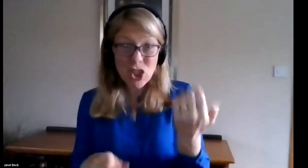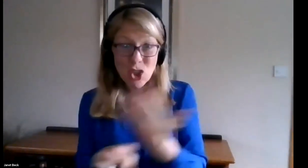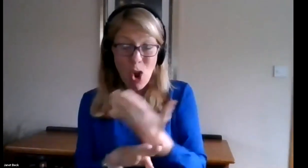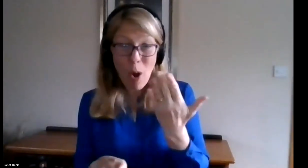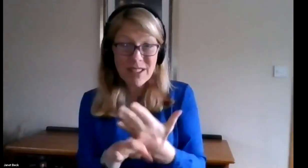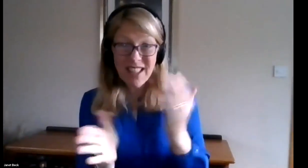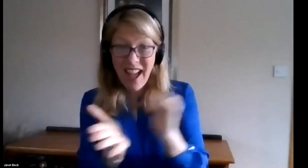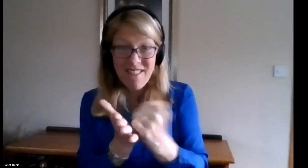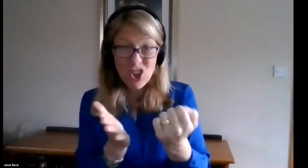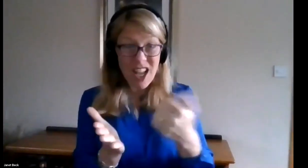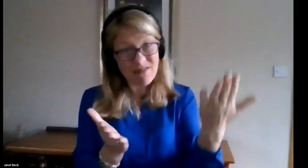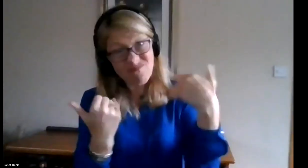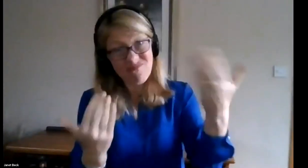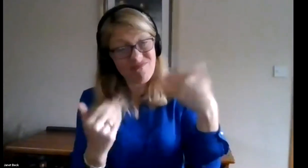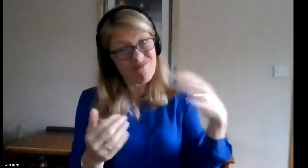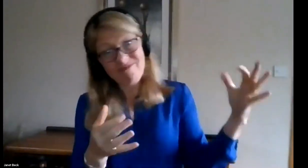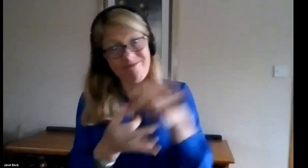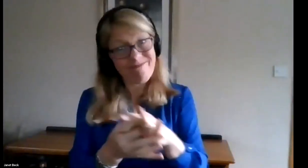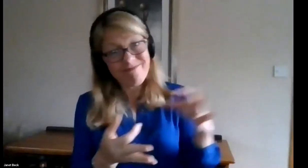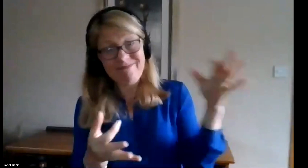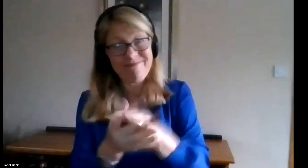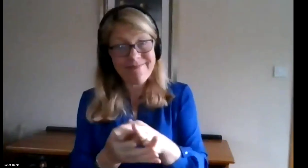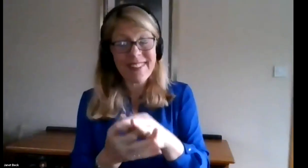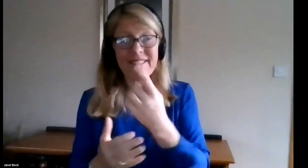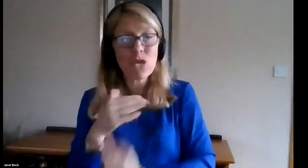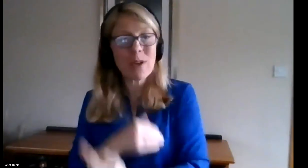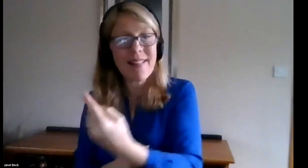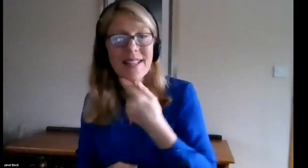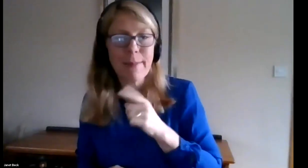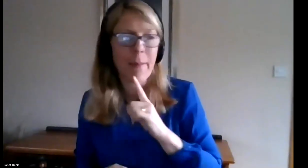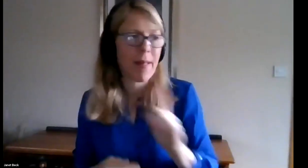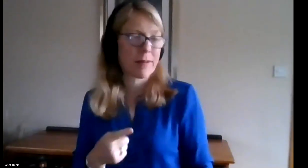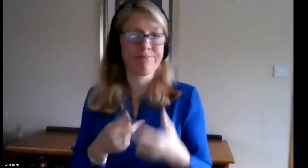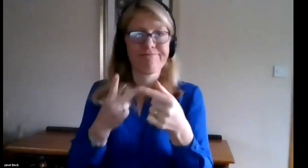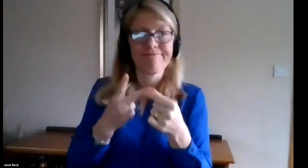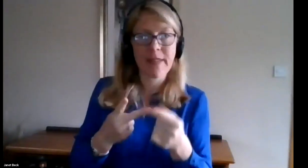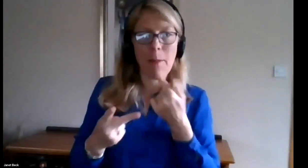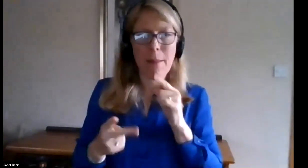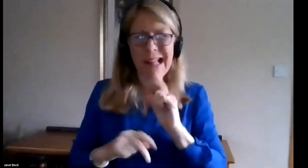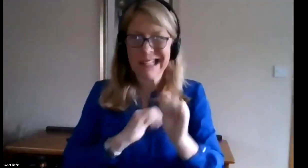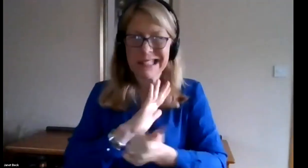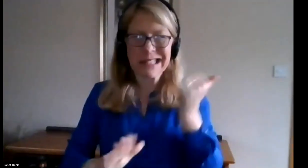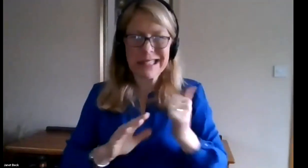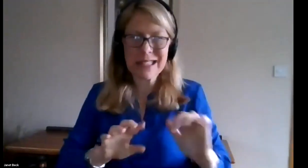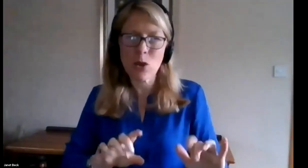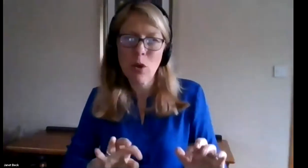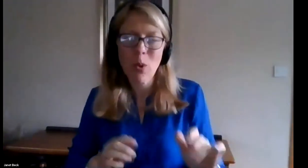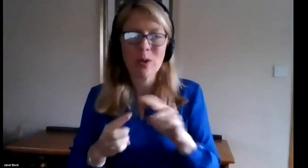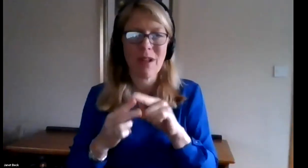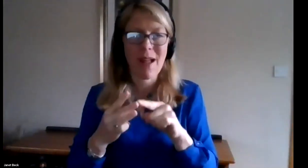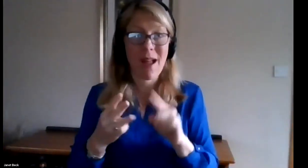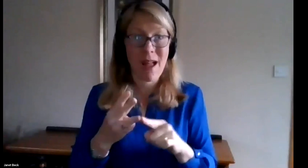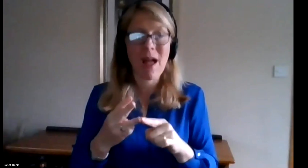freelancers. They're hiring tech-savvy people at the moment. They're hiring small companies who